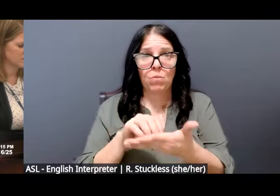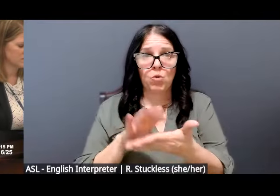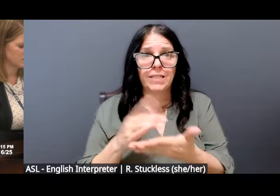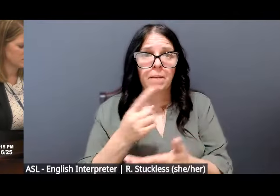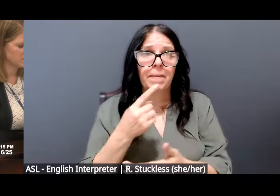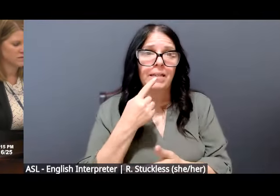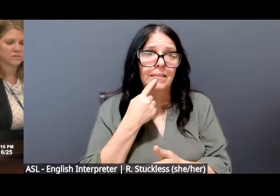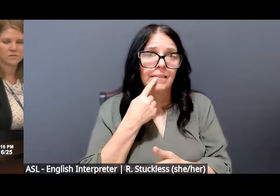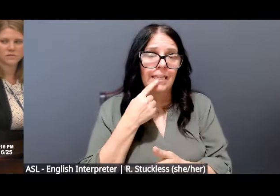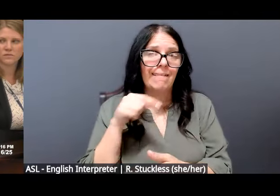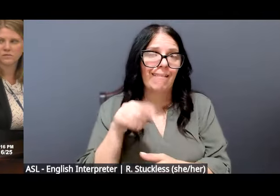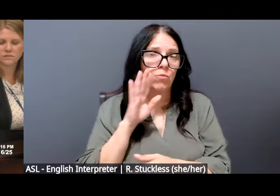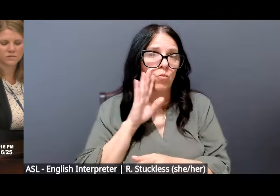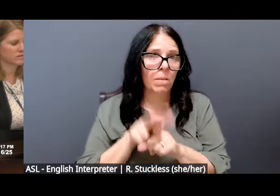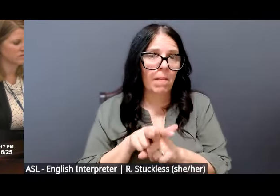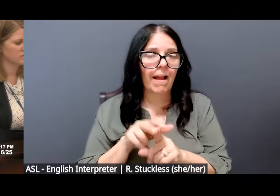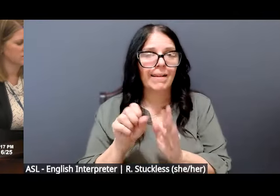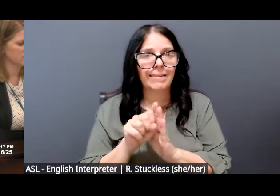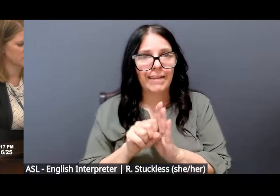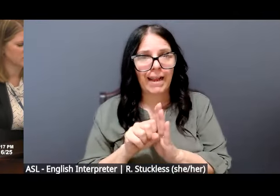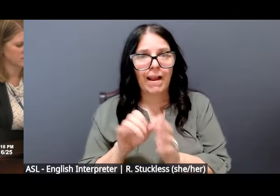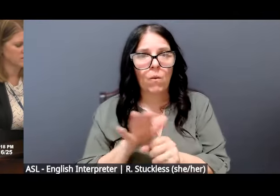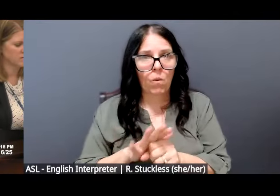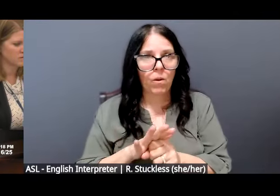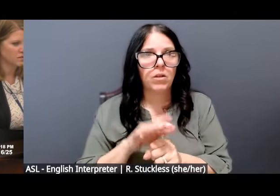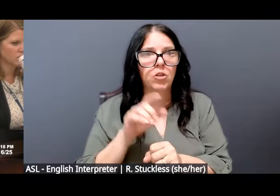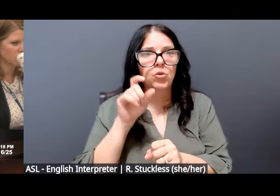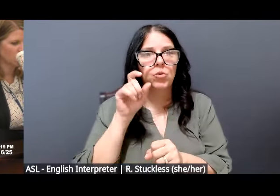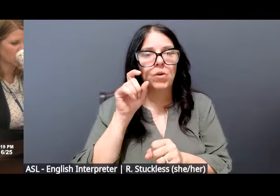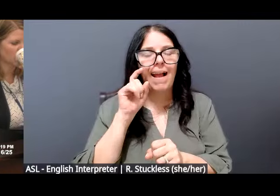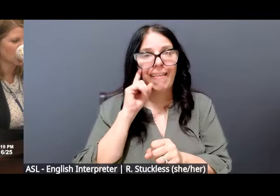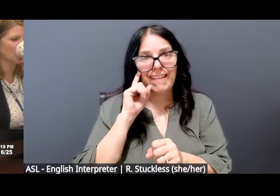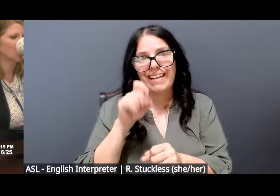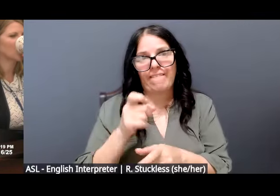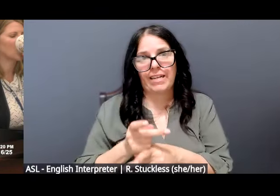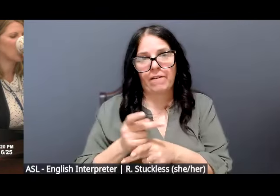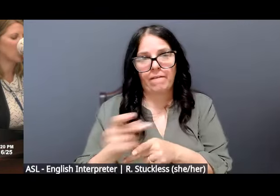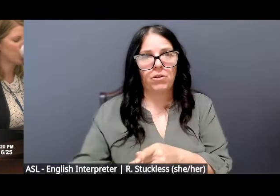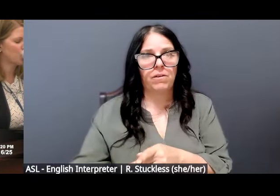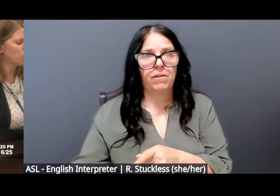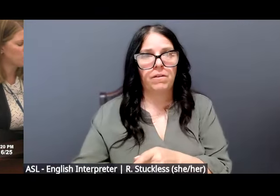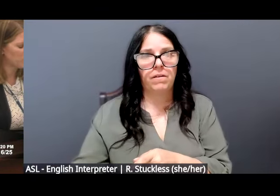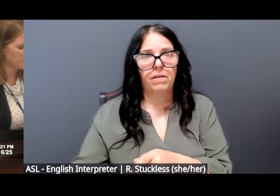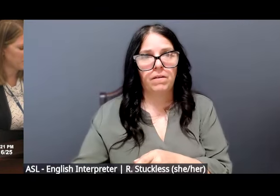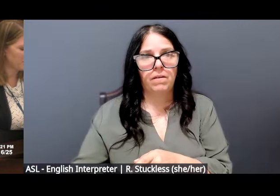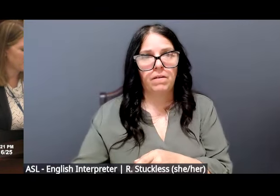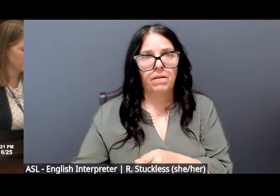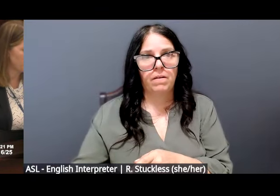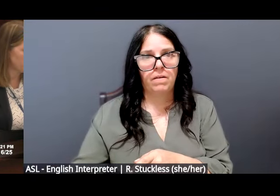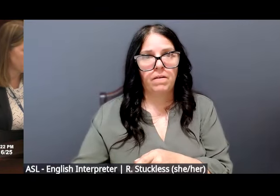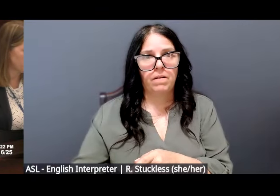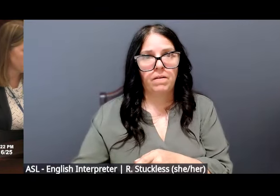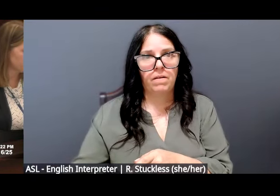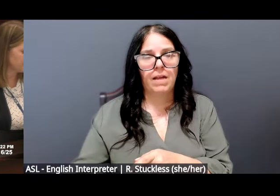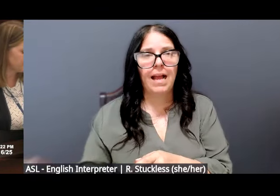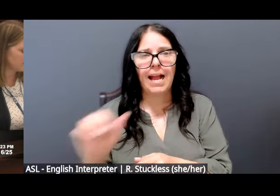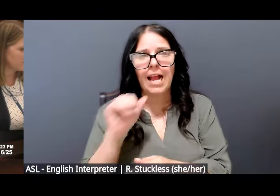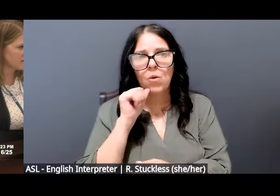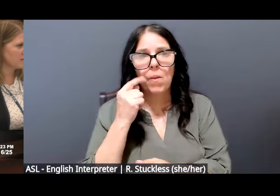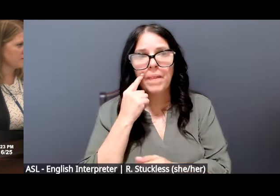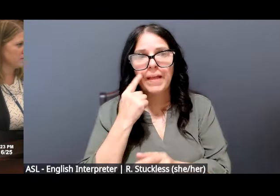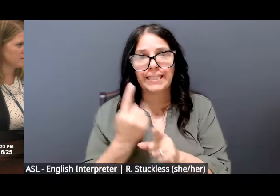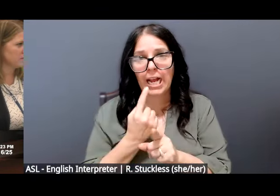would apply to state and local, I think you just have to be careful, because I don't think it's accurate to say that